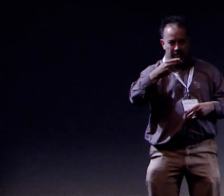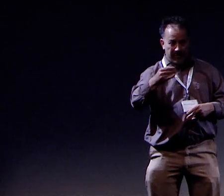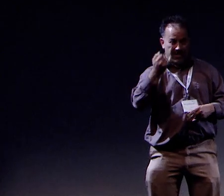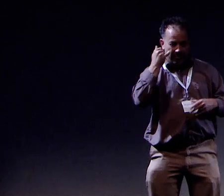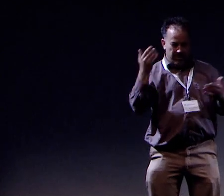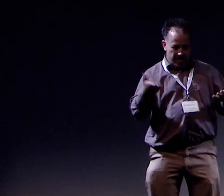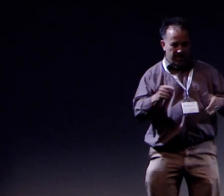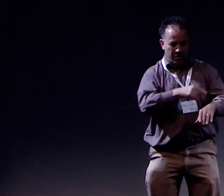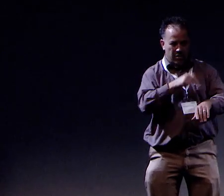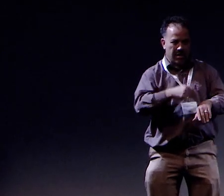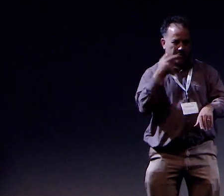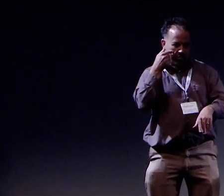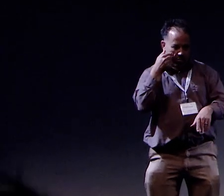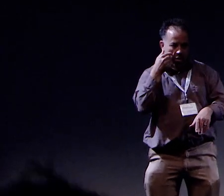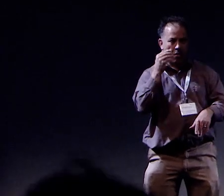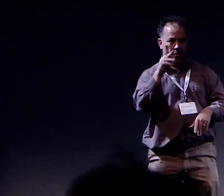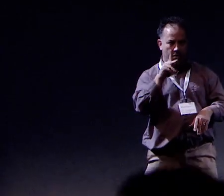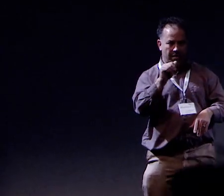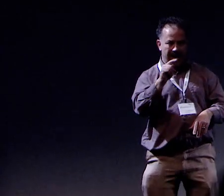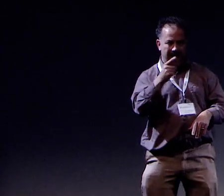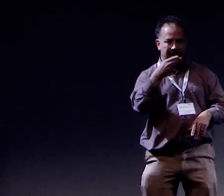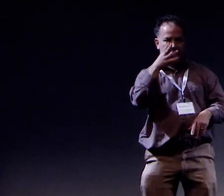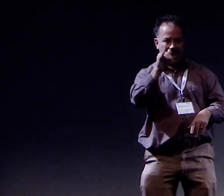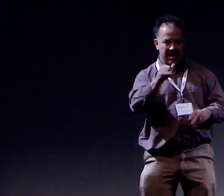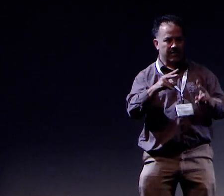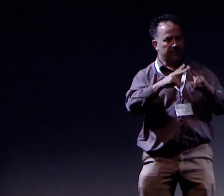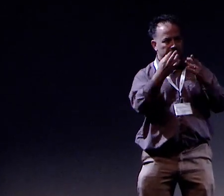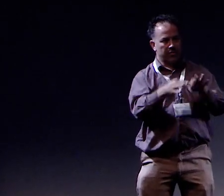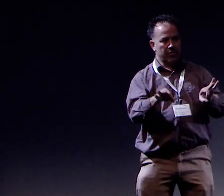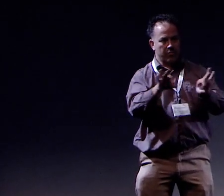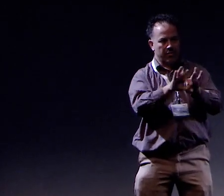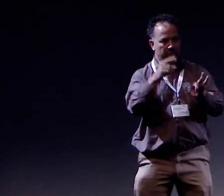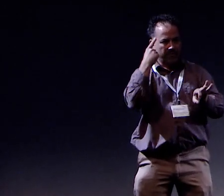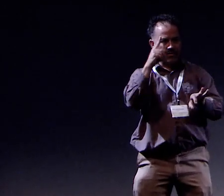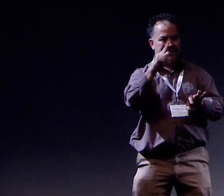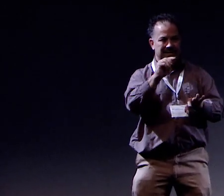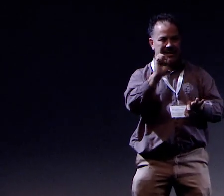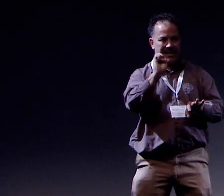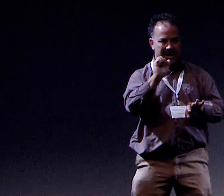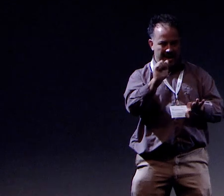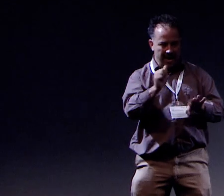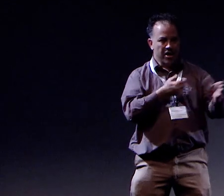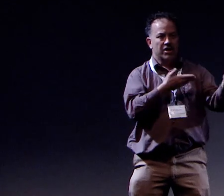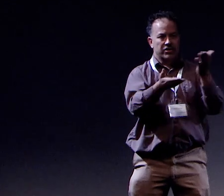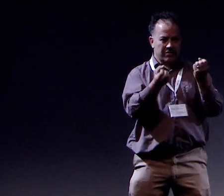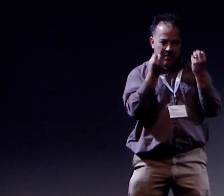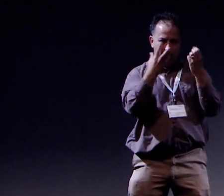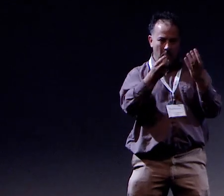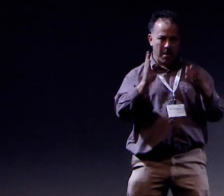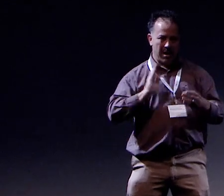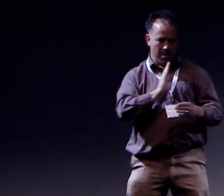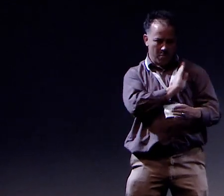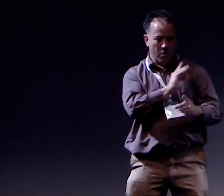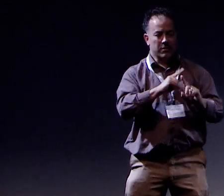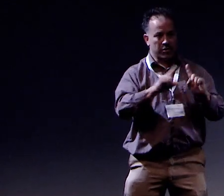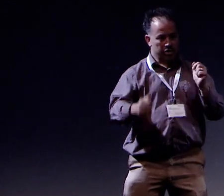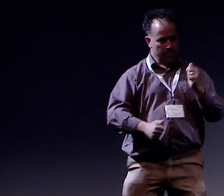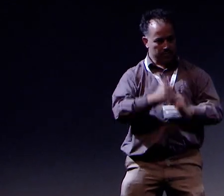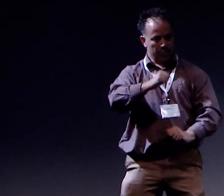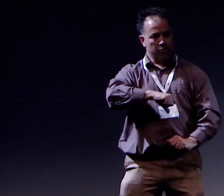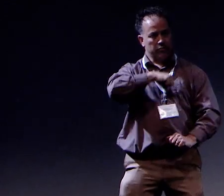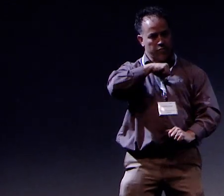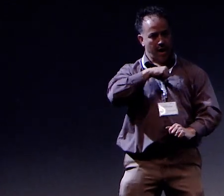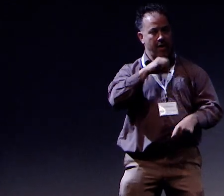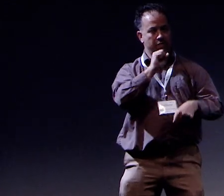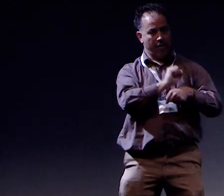very instrumental in the TEA. She served on many boards, but she was most proud of the